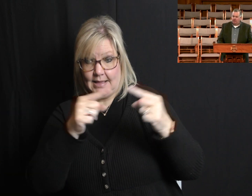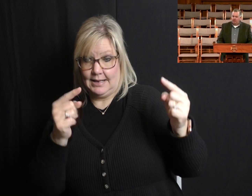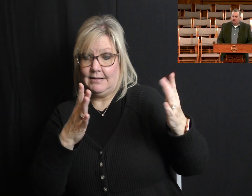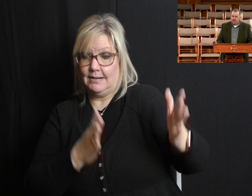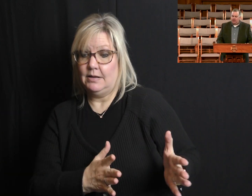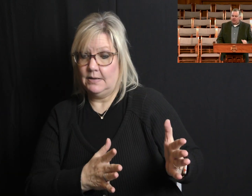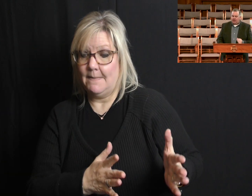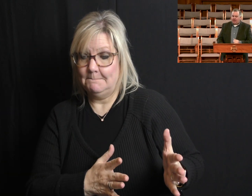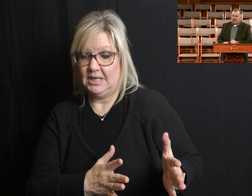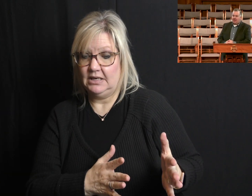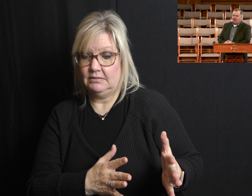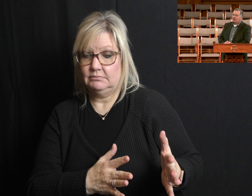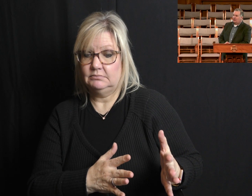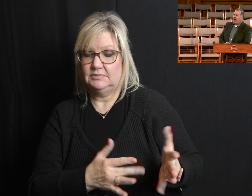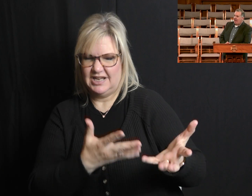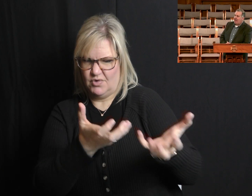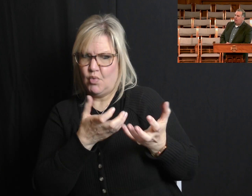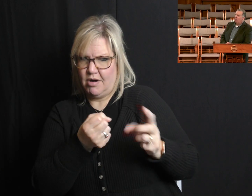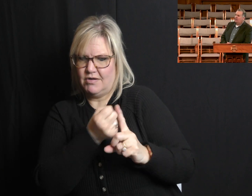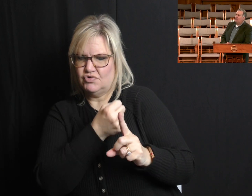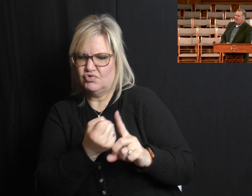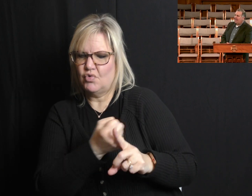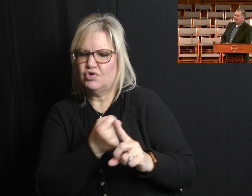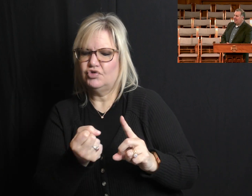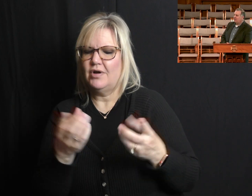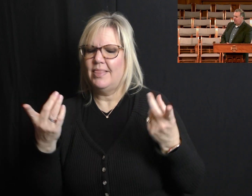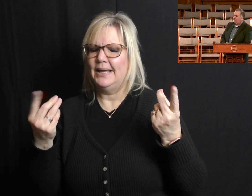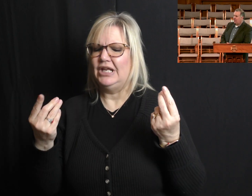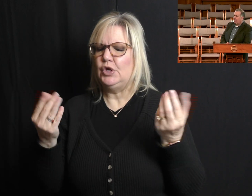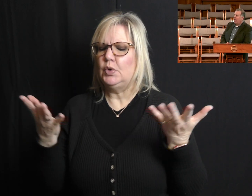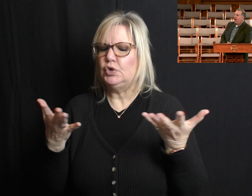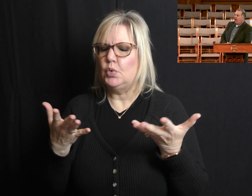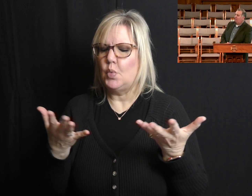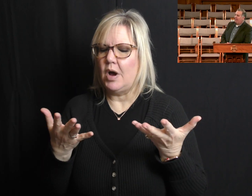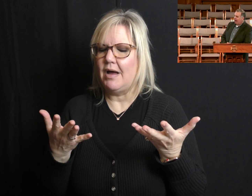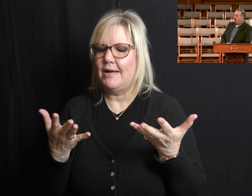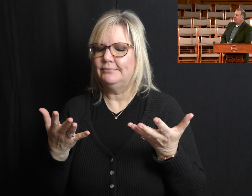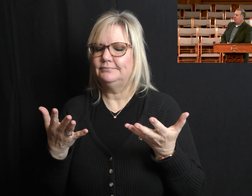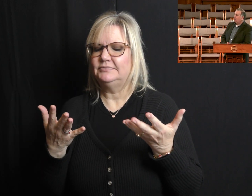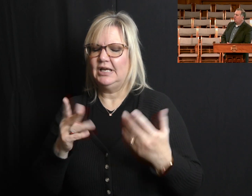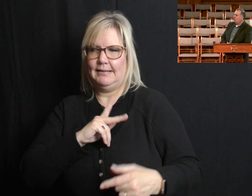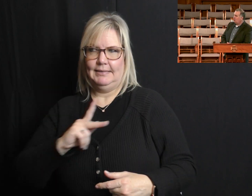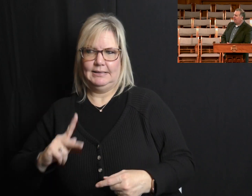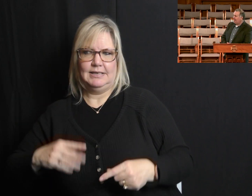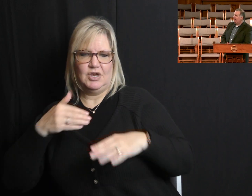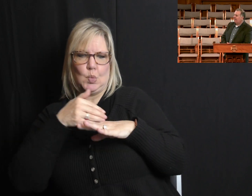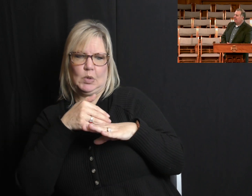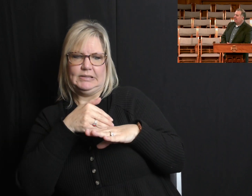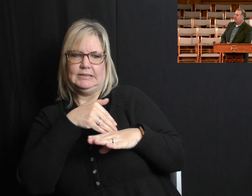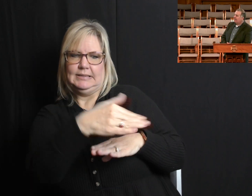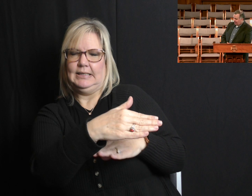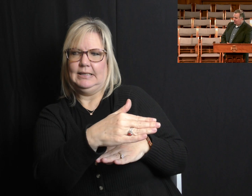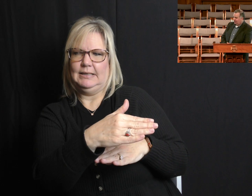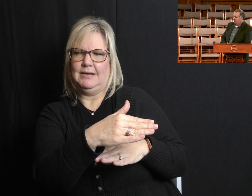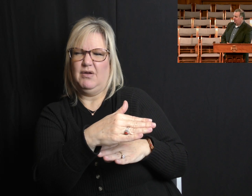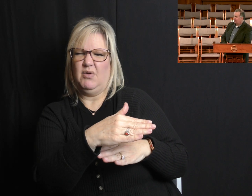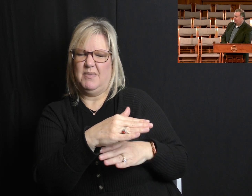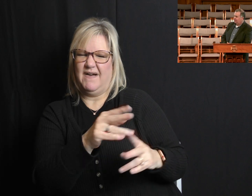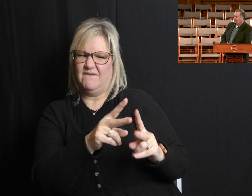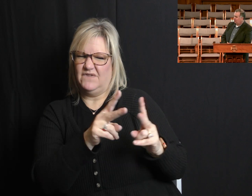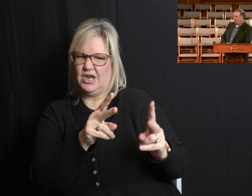him, then the king of Siam would send his enemy a very unique